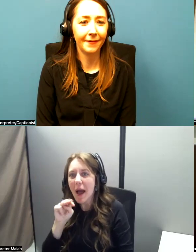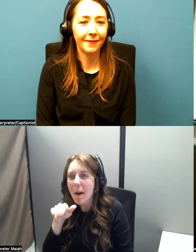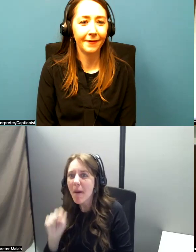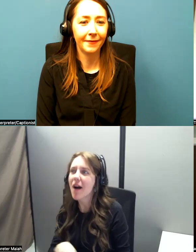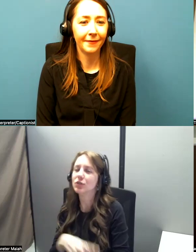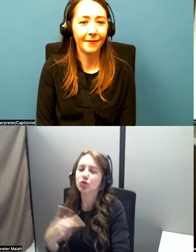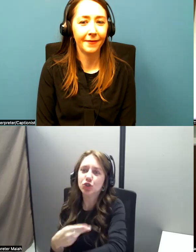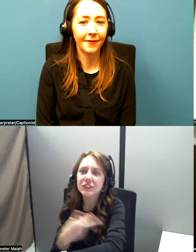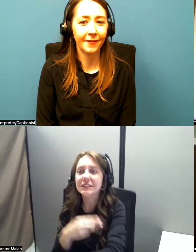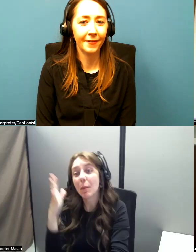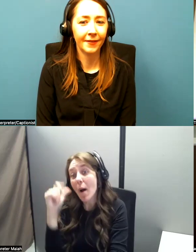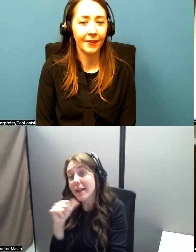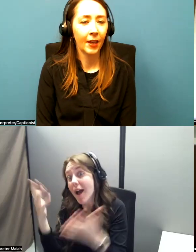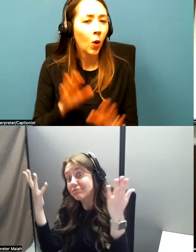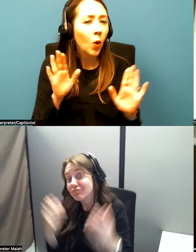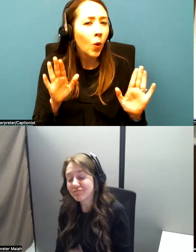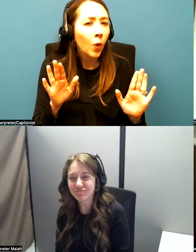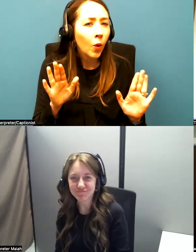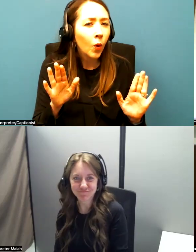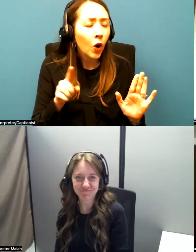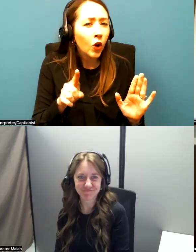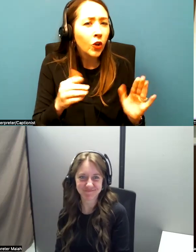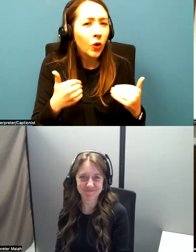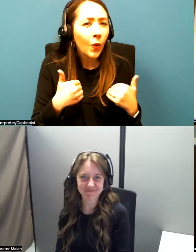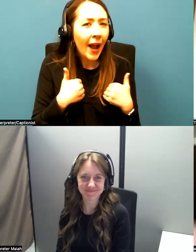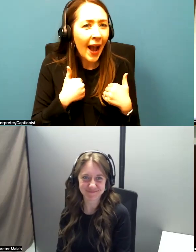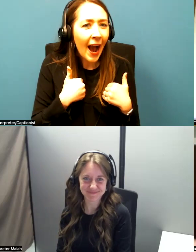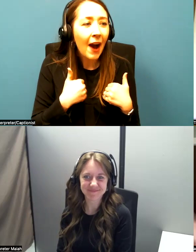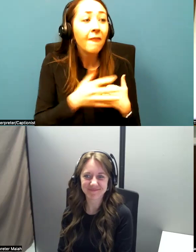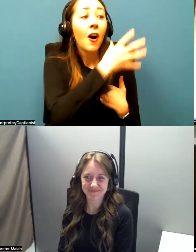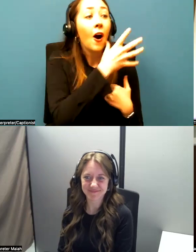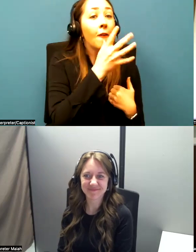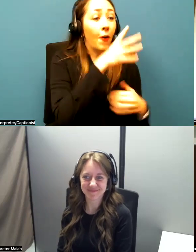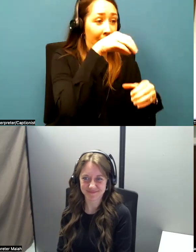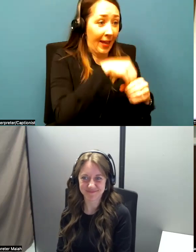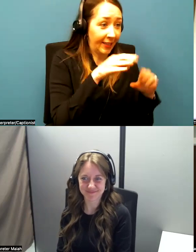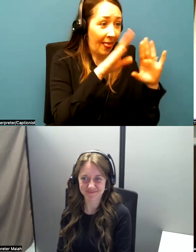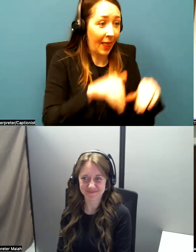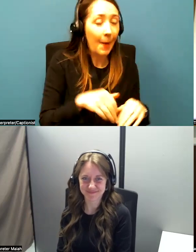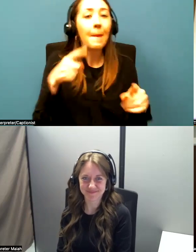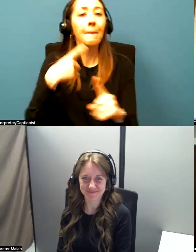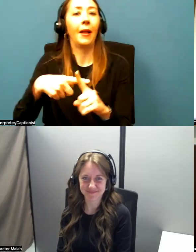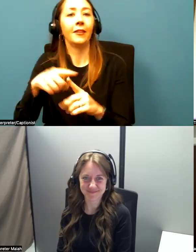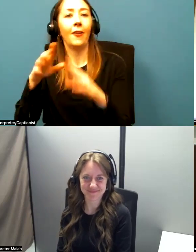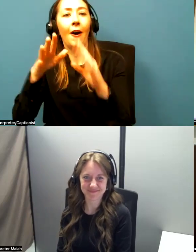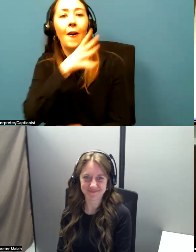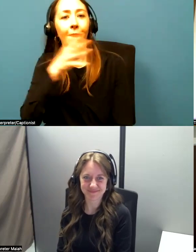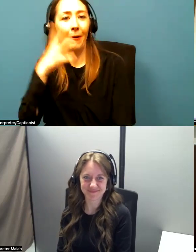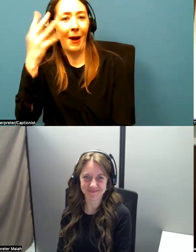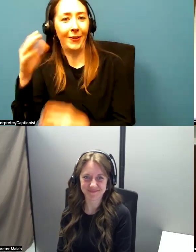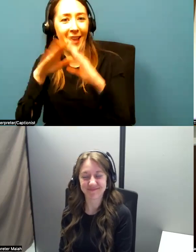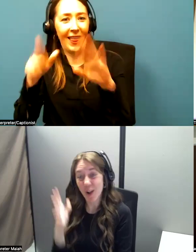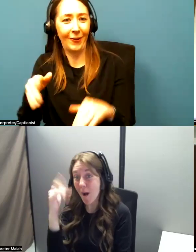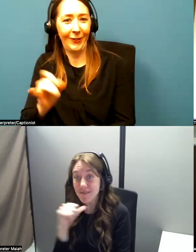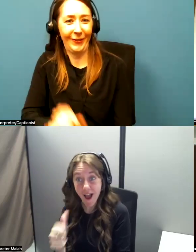not? My But mom will. you've got, She yeah, has chickens. you've got a farm inside and a farm outside. Why not?